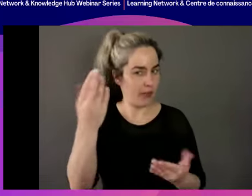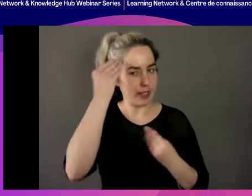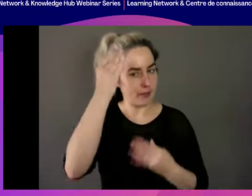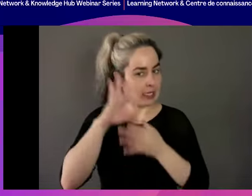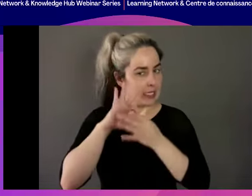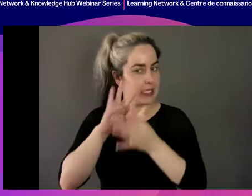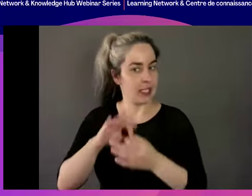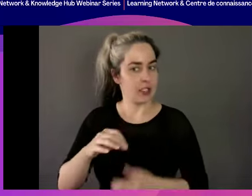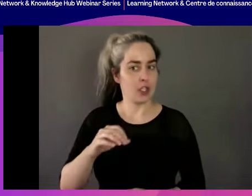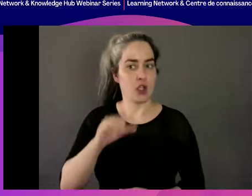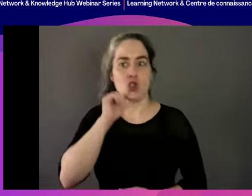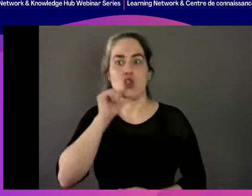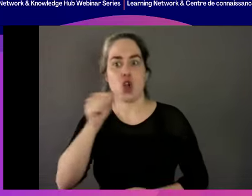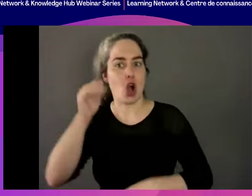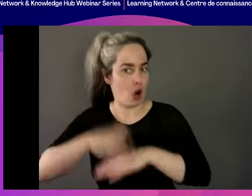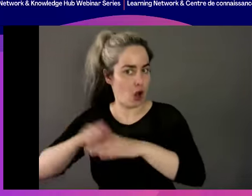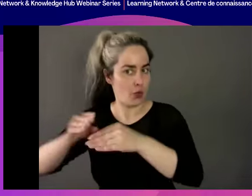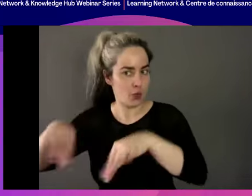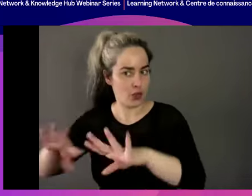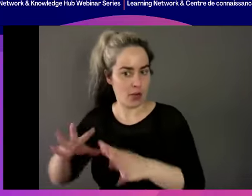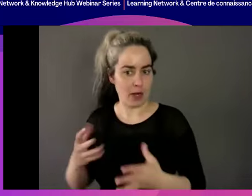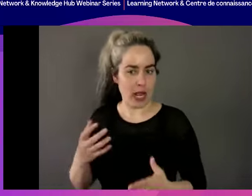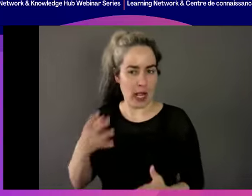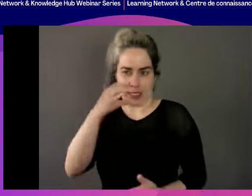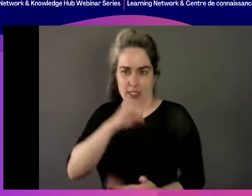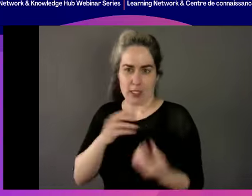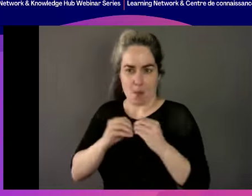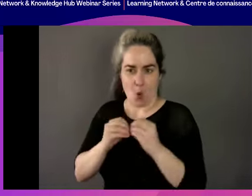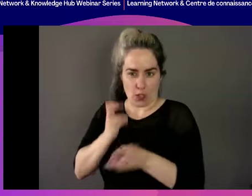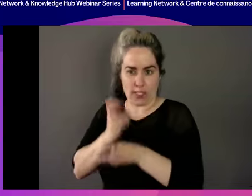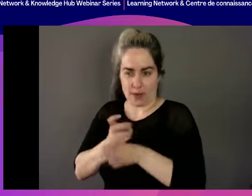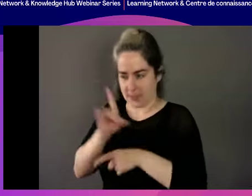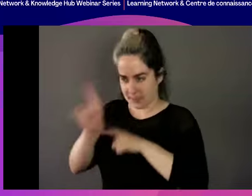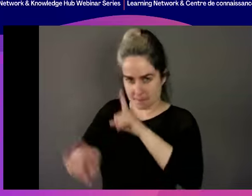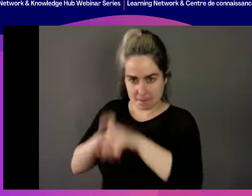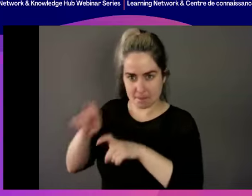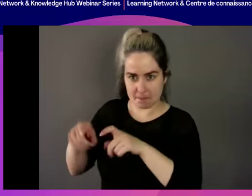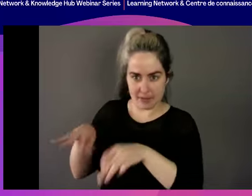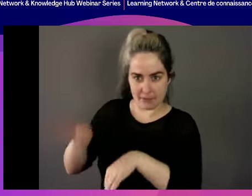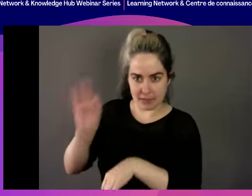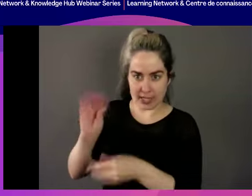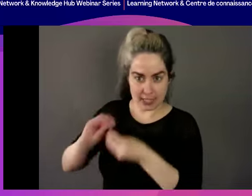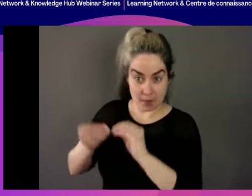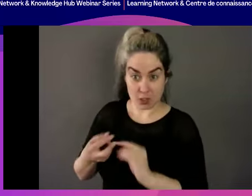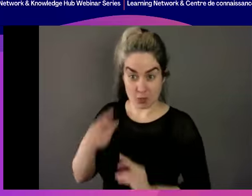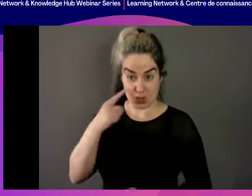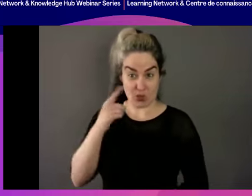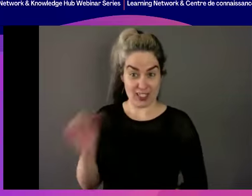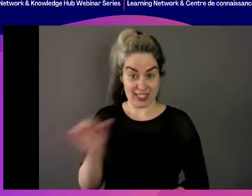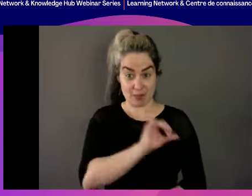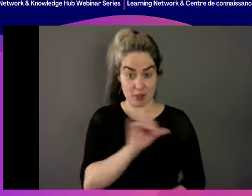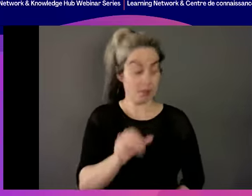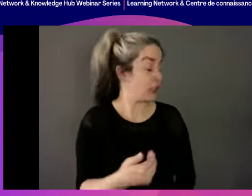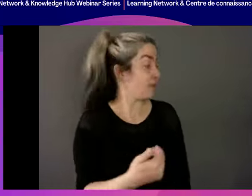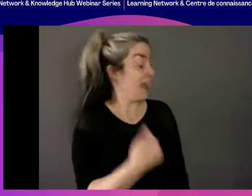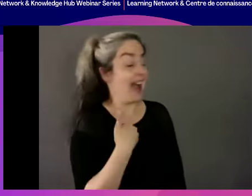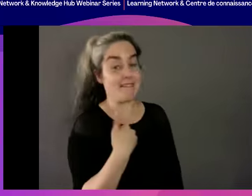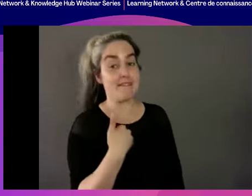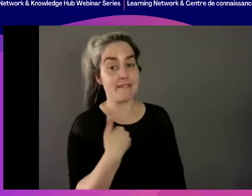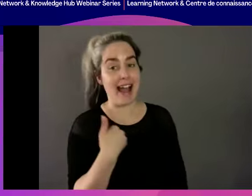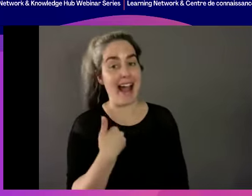guess is that it's harder to get that to have those statistics, but would you expect to be similar? I do have those statistics, actually.